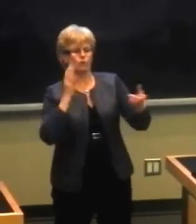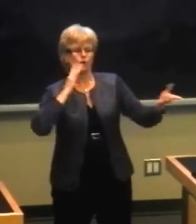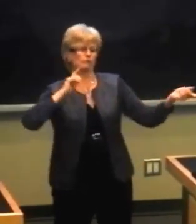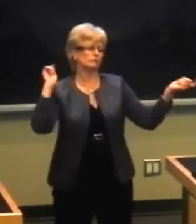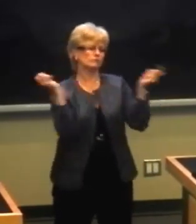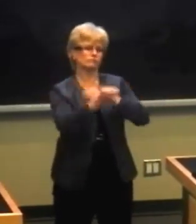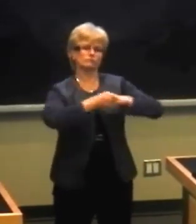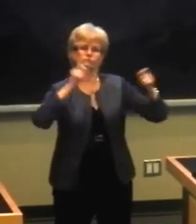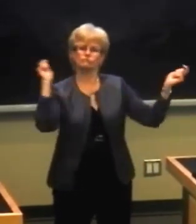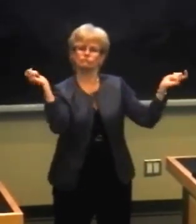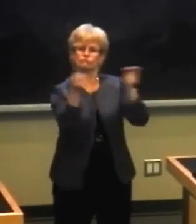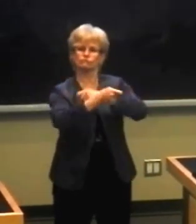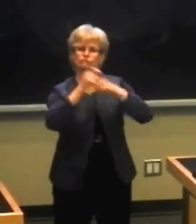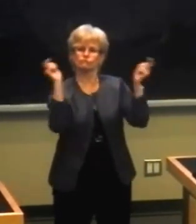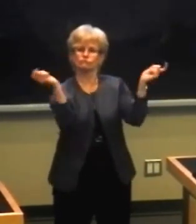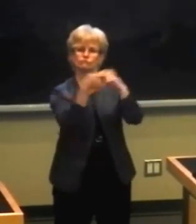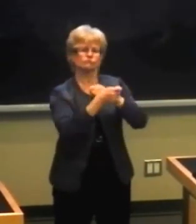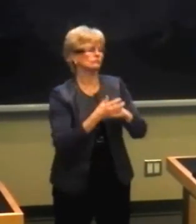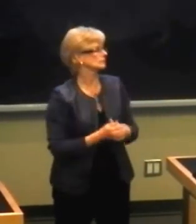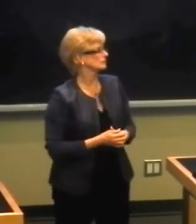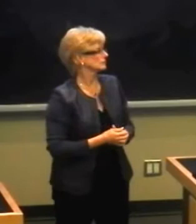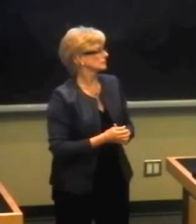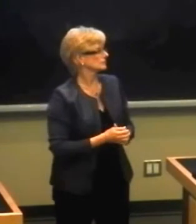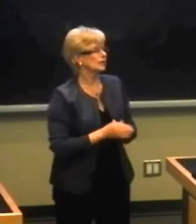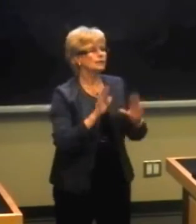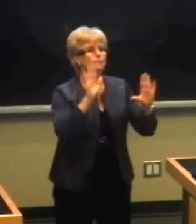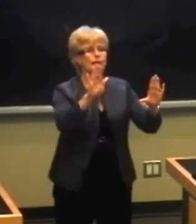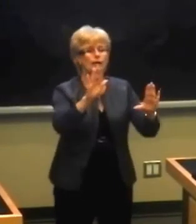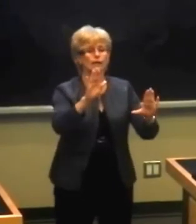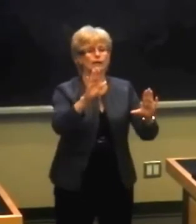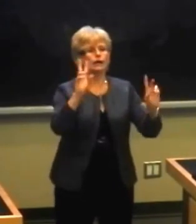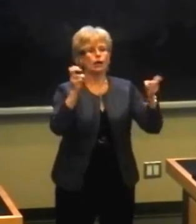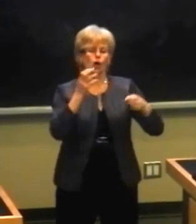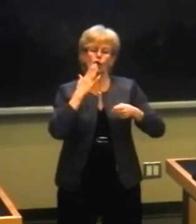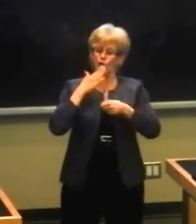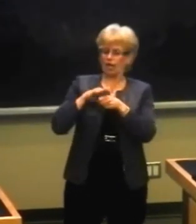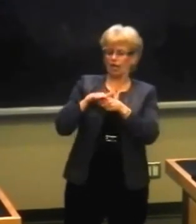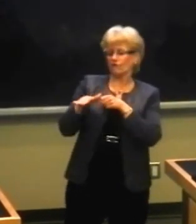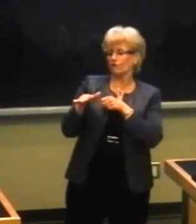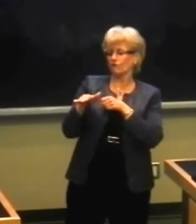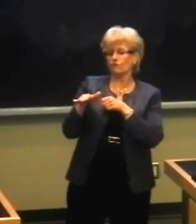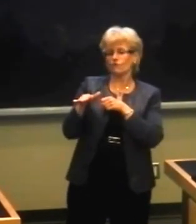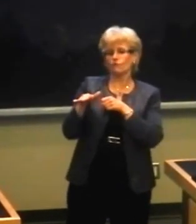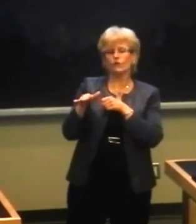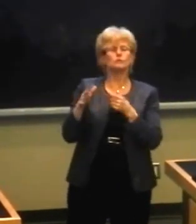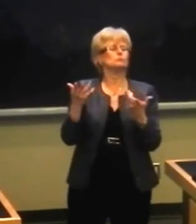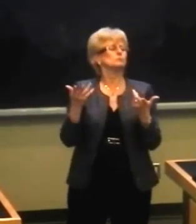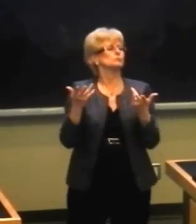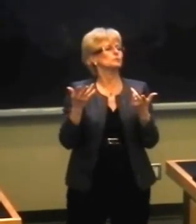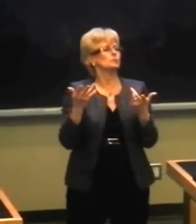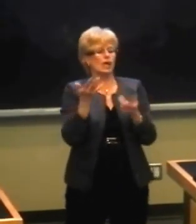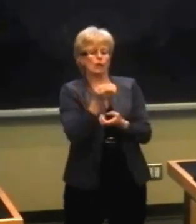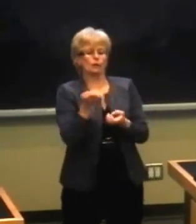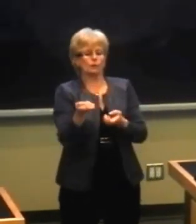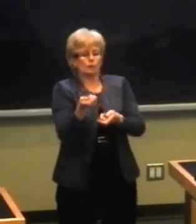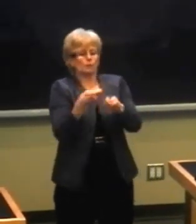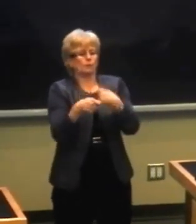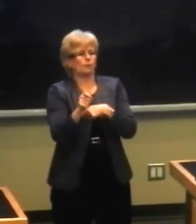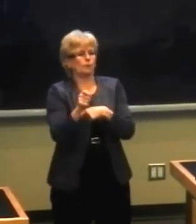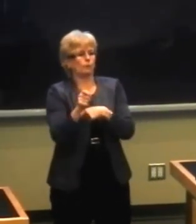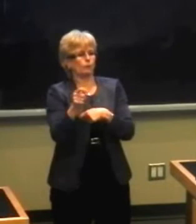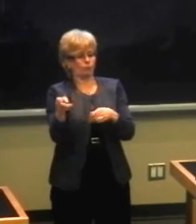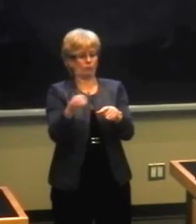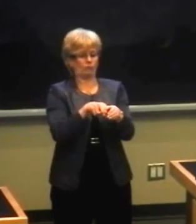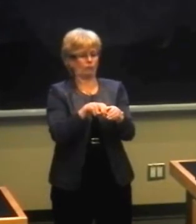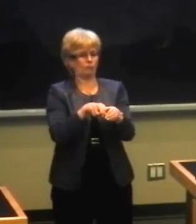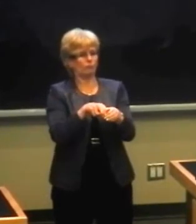completely transformed. But where I'm coming from is it's not good enough to just renew the equipment that you ride